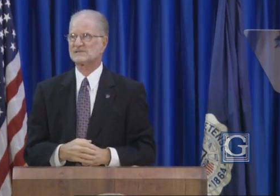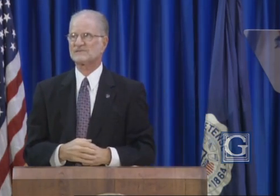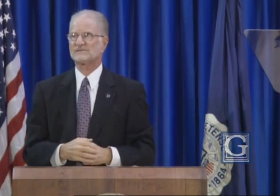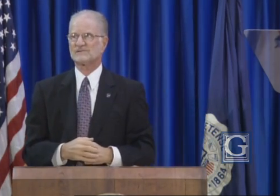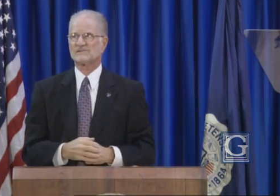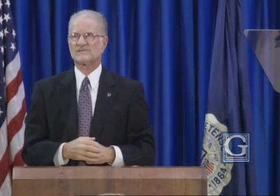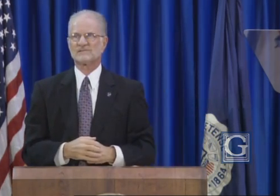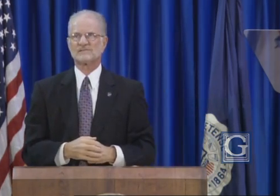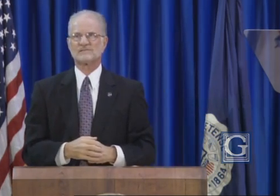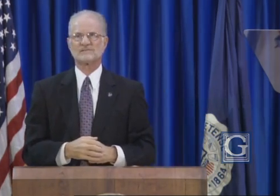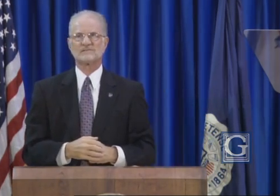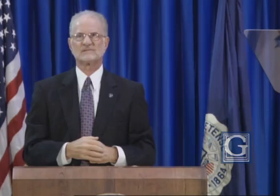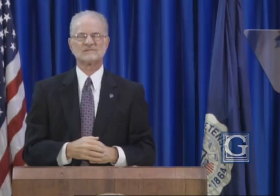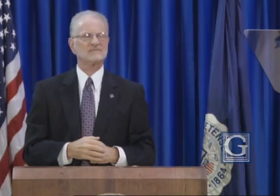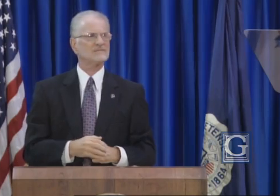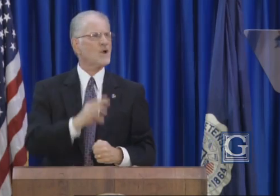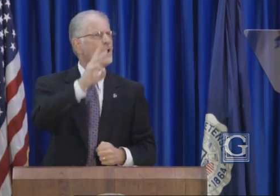and technologies.